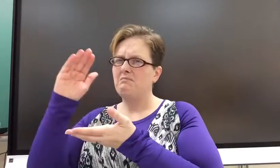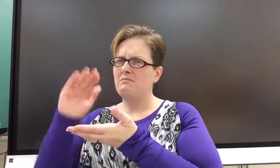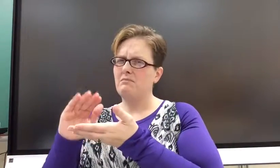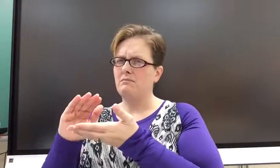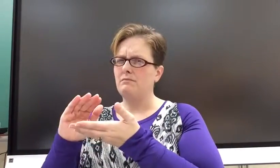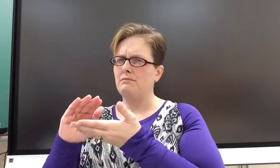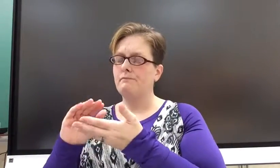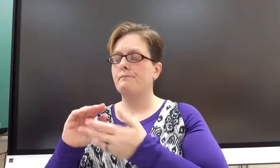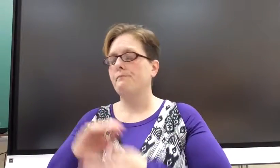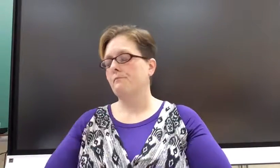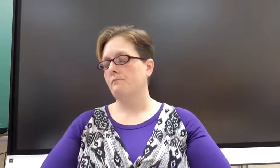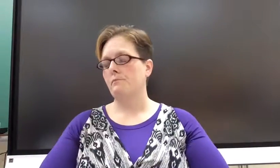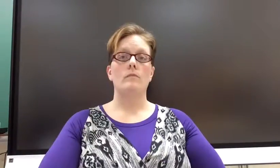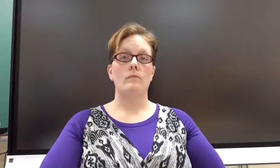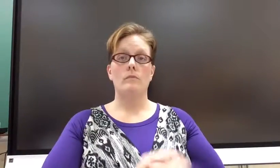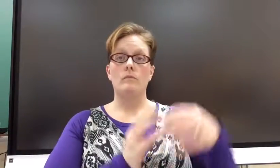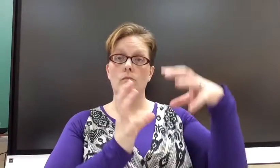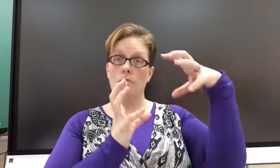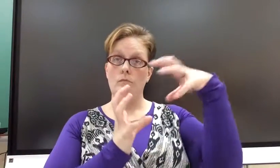An animal vacuole is a little bit smaller.